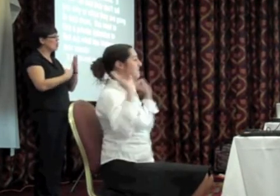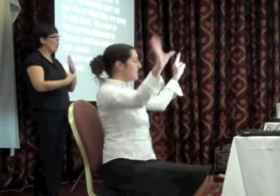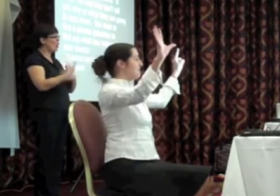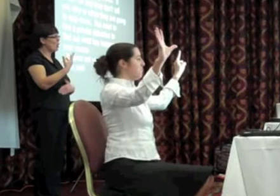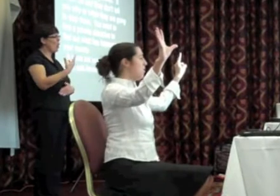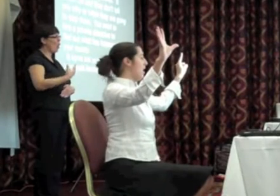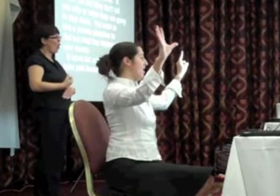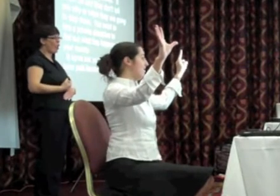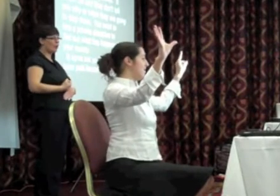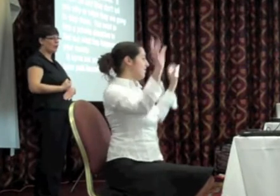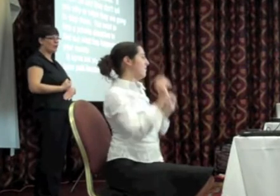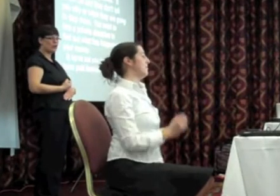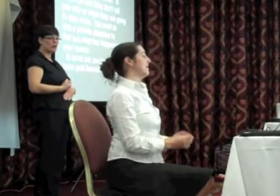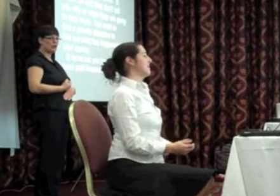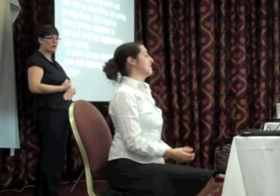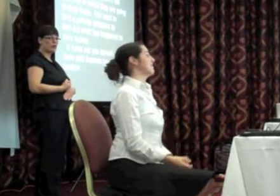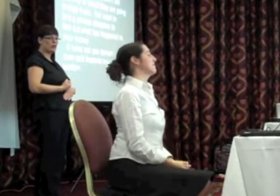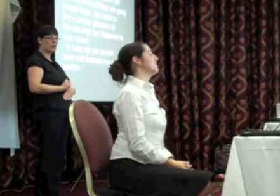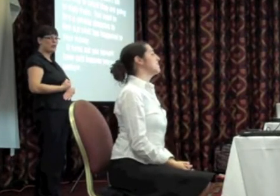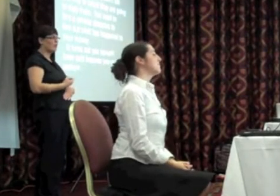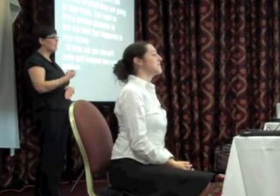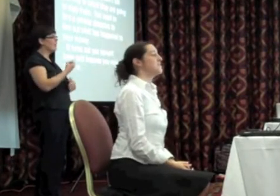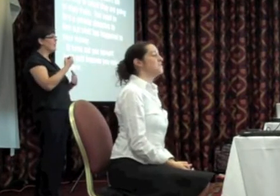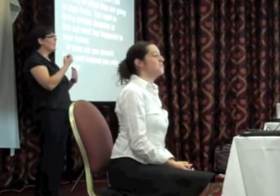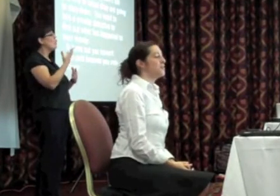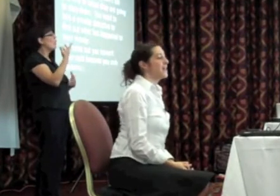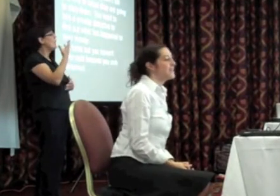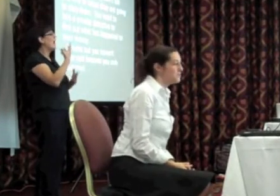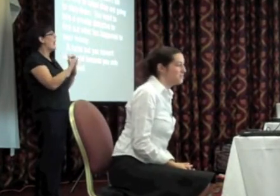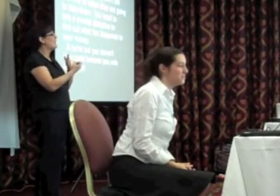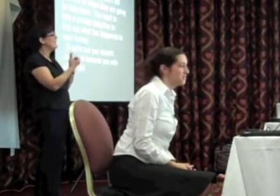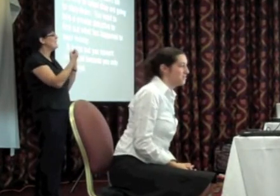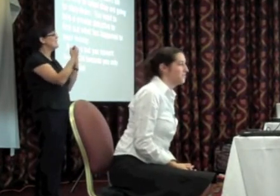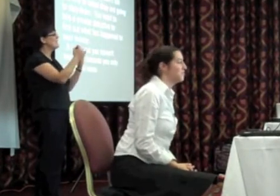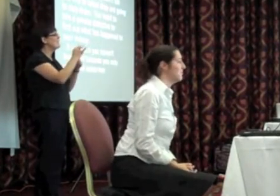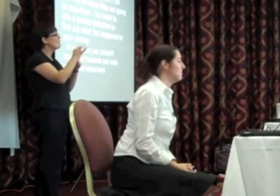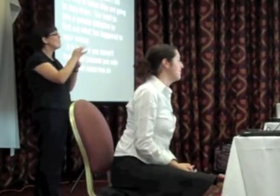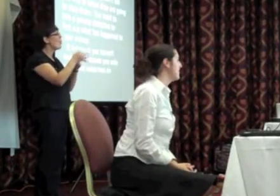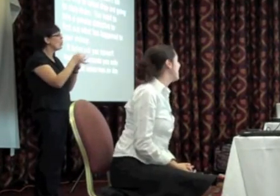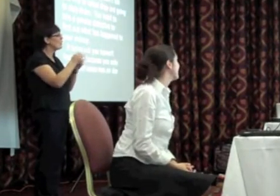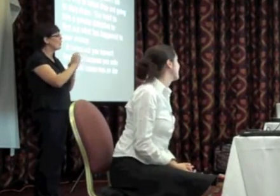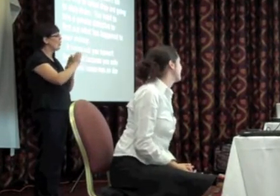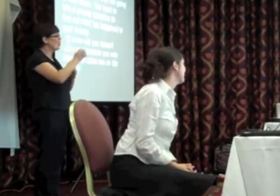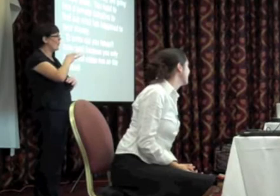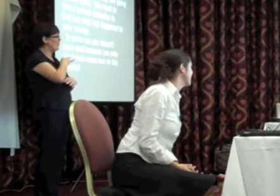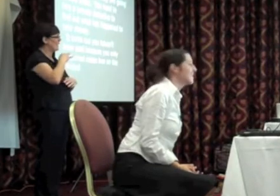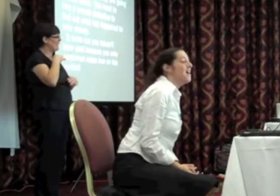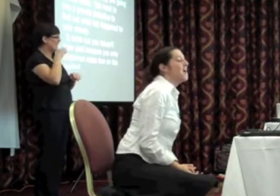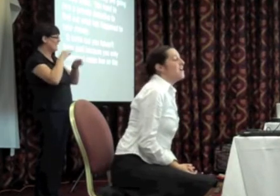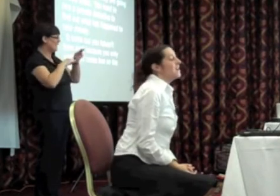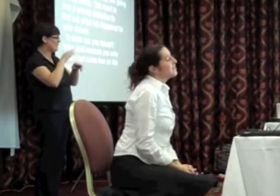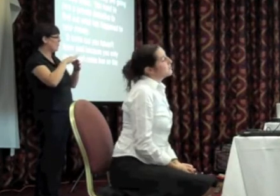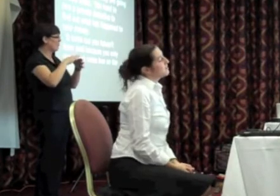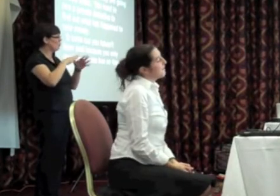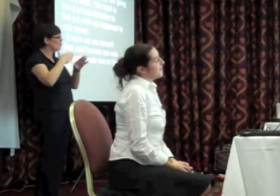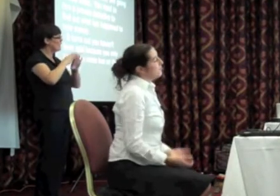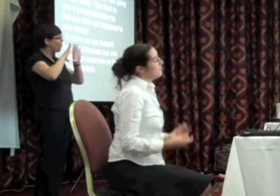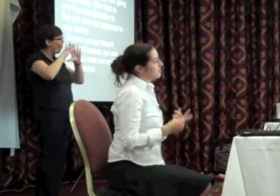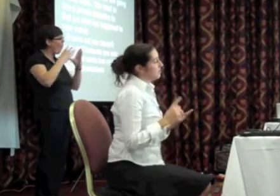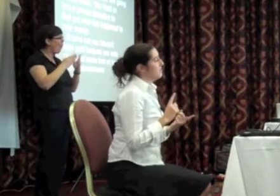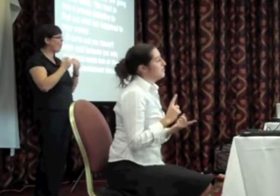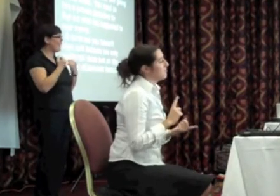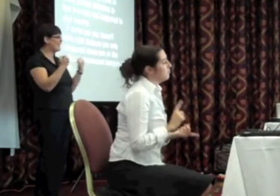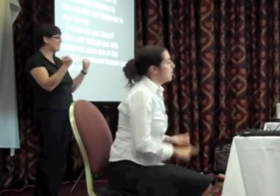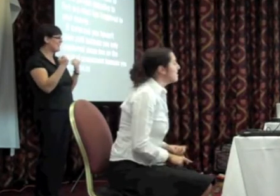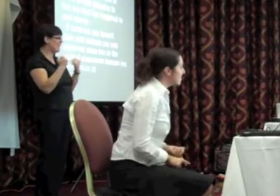earned 6 points on the medical assessment because you were able to do all of the exercises, ignoring the fact that